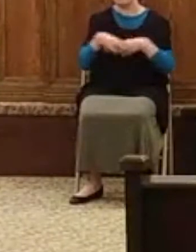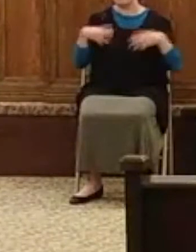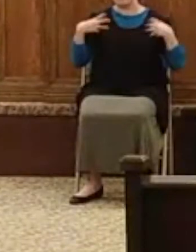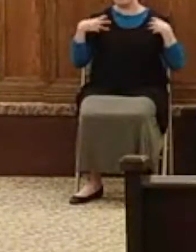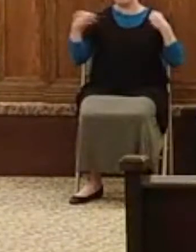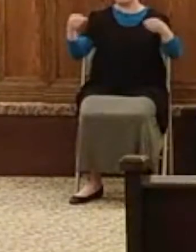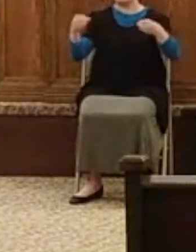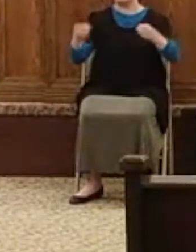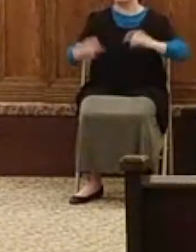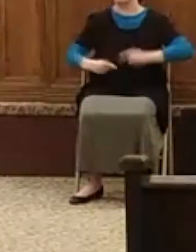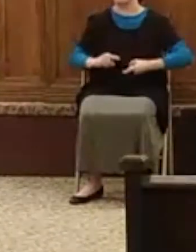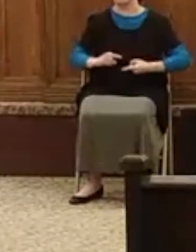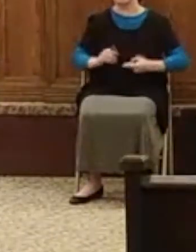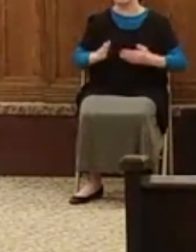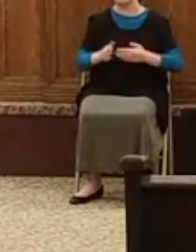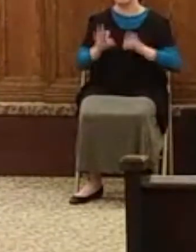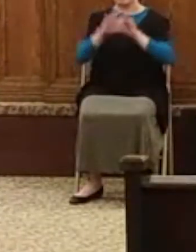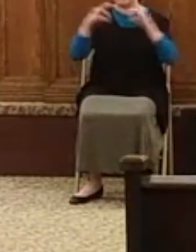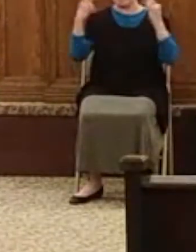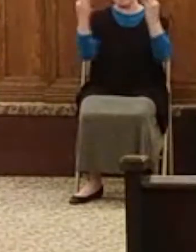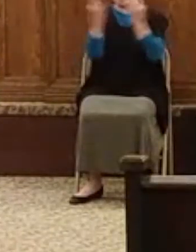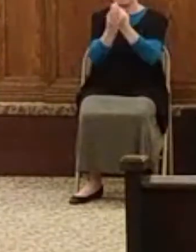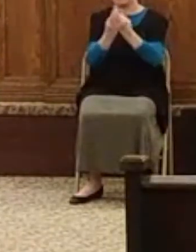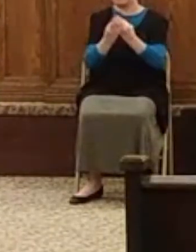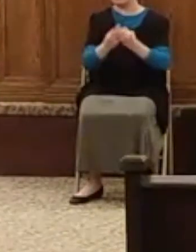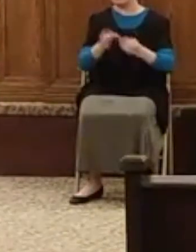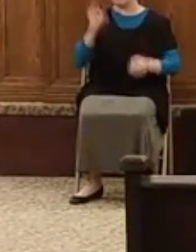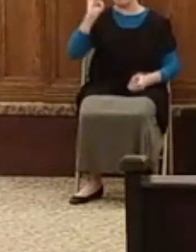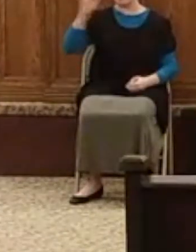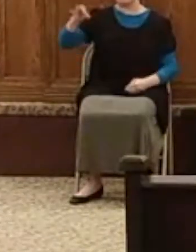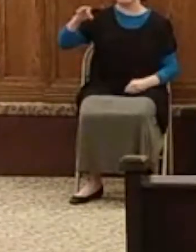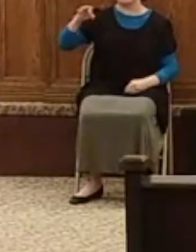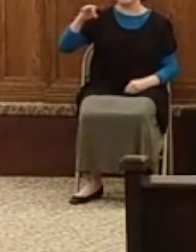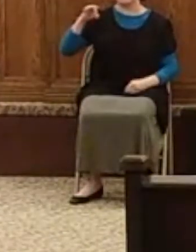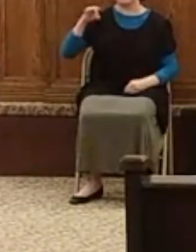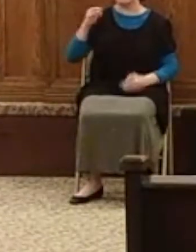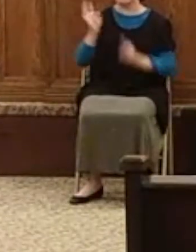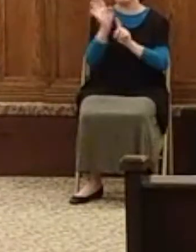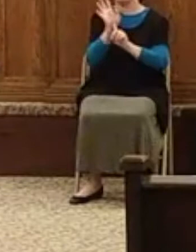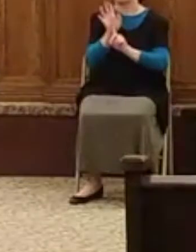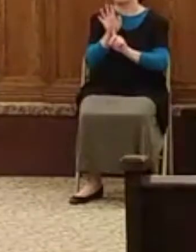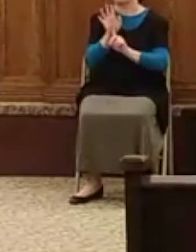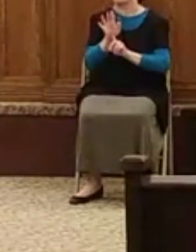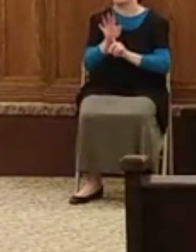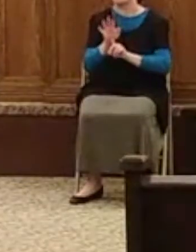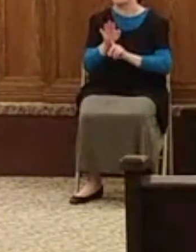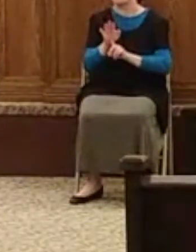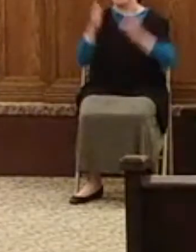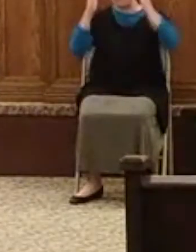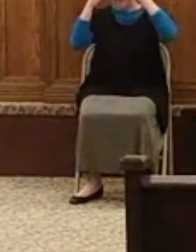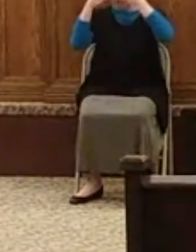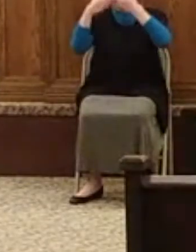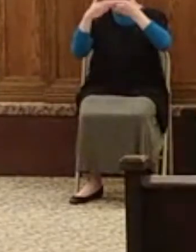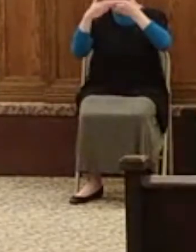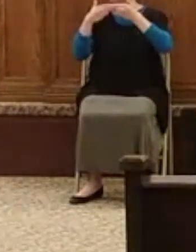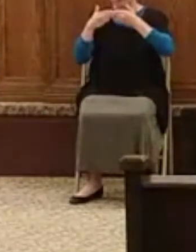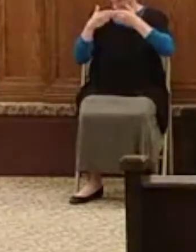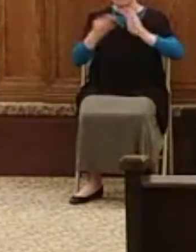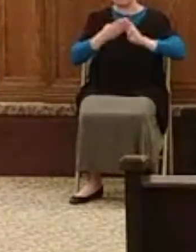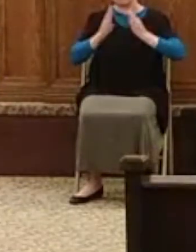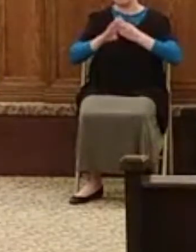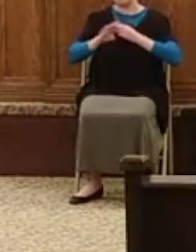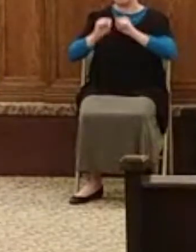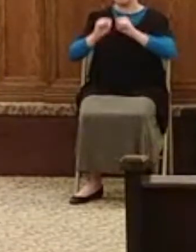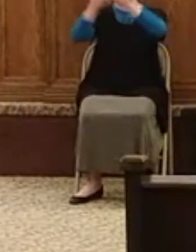heal, amen, the wounds between them and their family. Oh, I'm preaching about a candle that can go into the darkness of